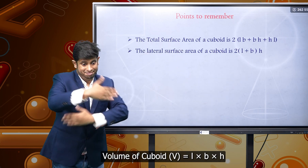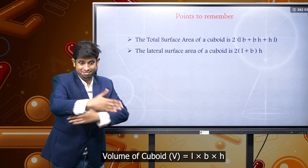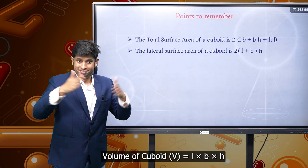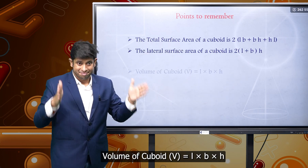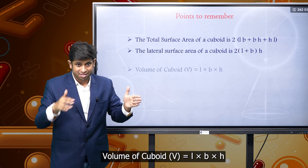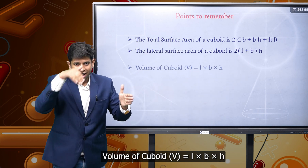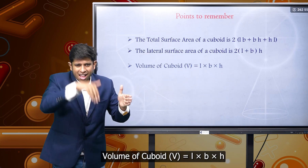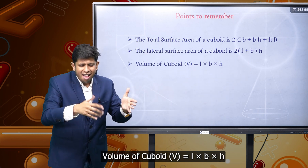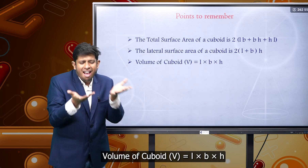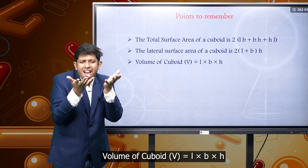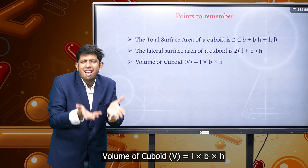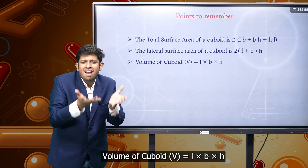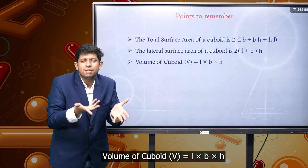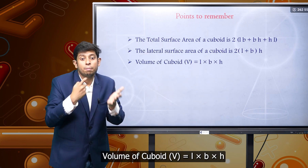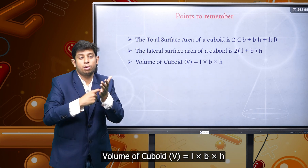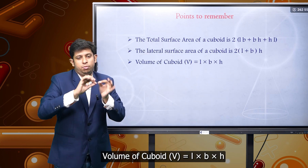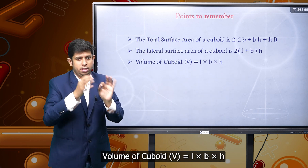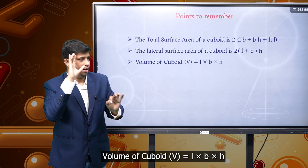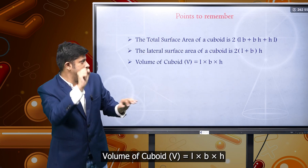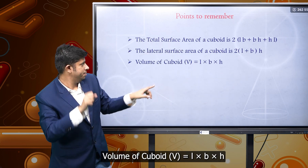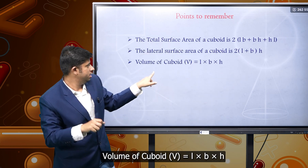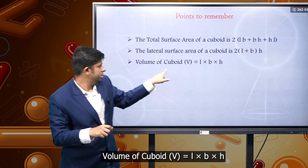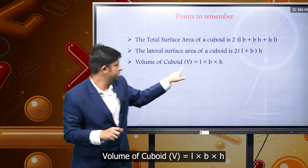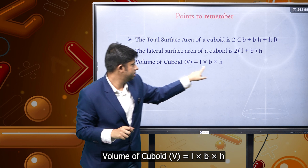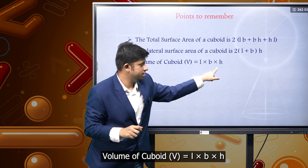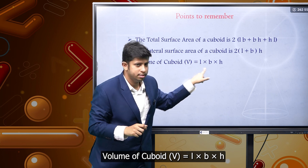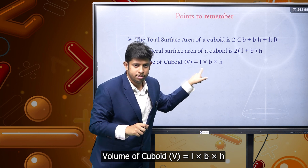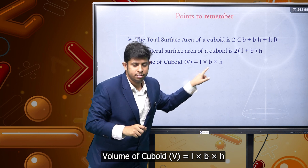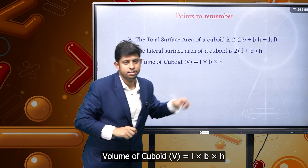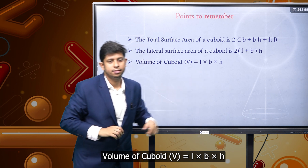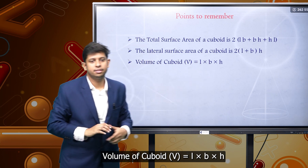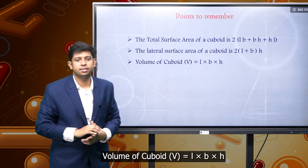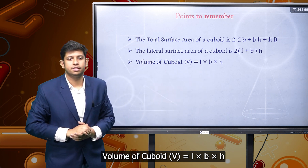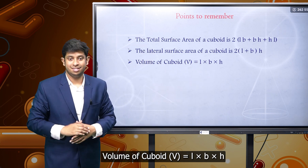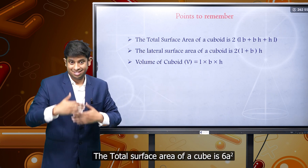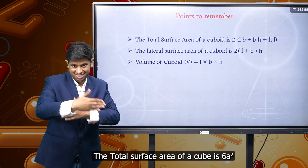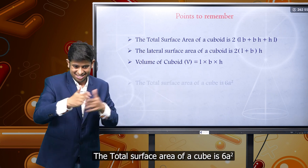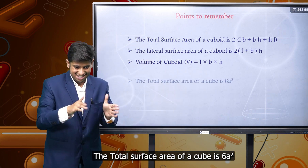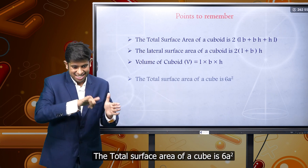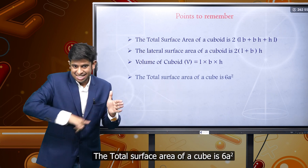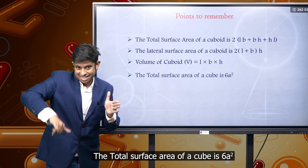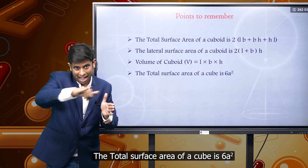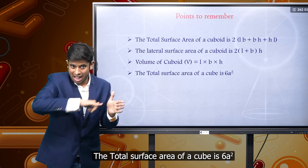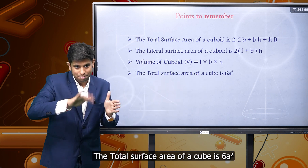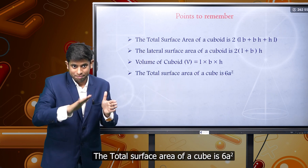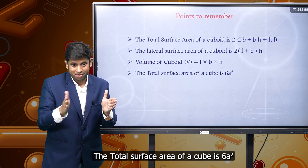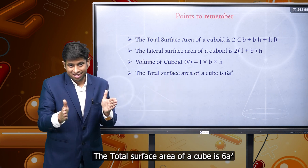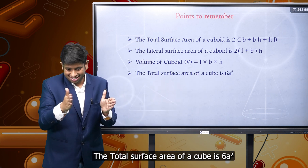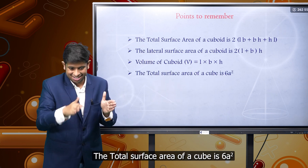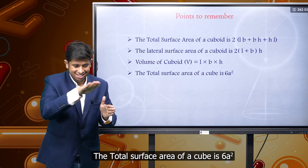Volume of a cuboid V is equal to L into B into H. The total surface area of a cube is